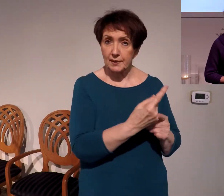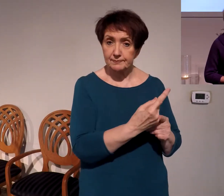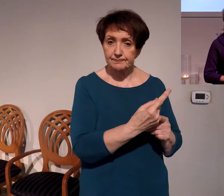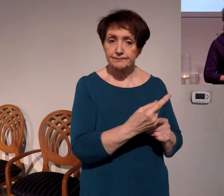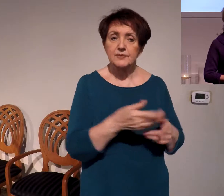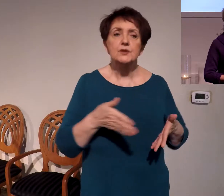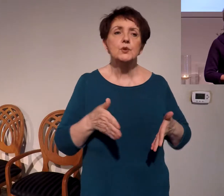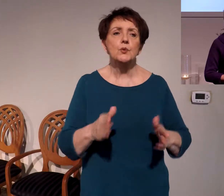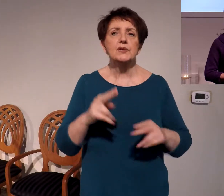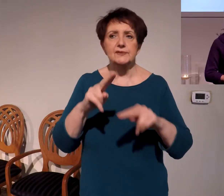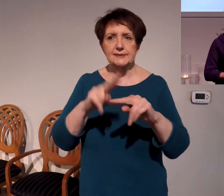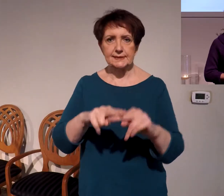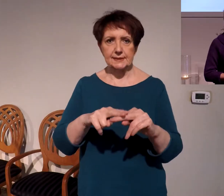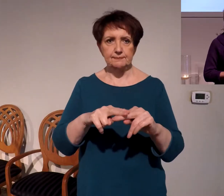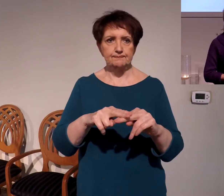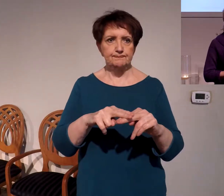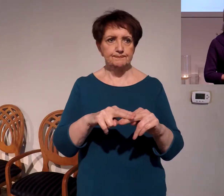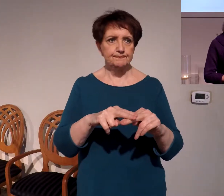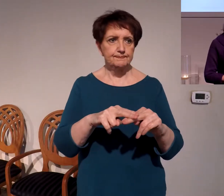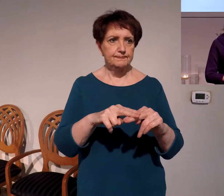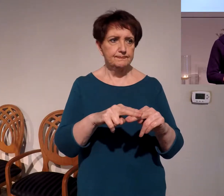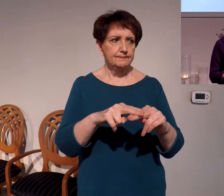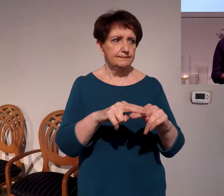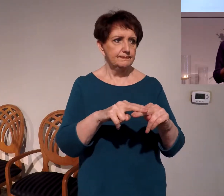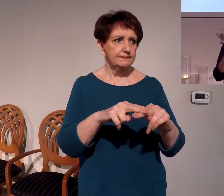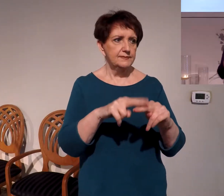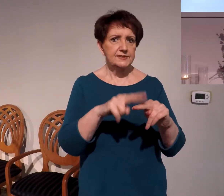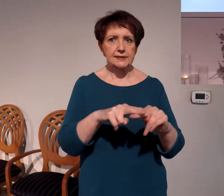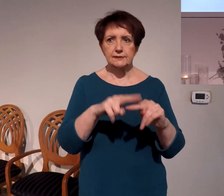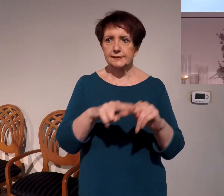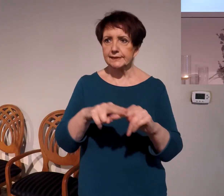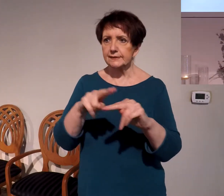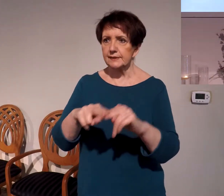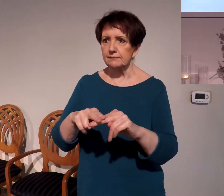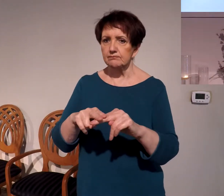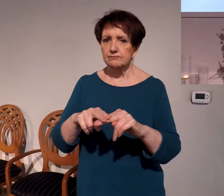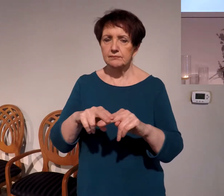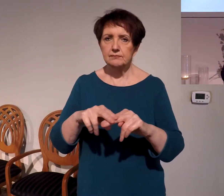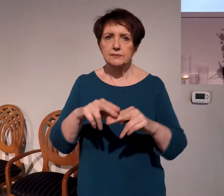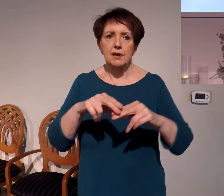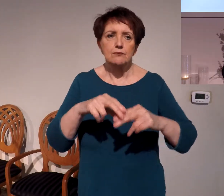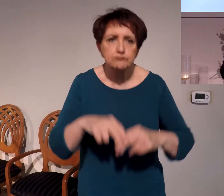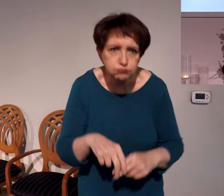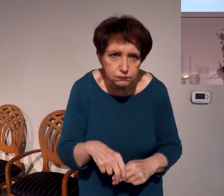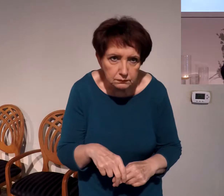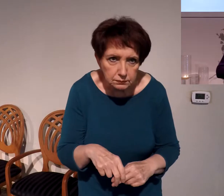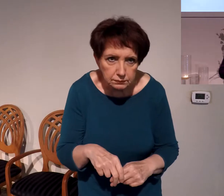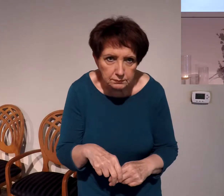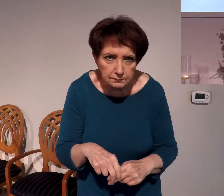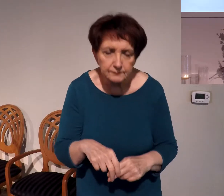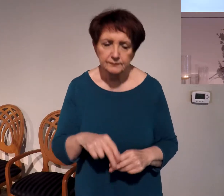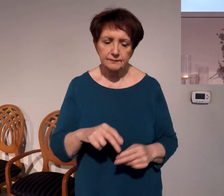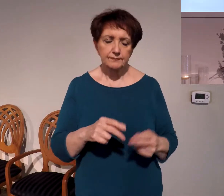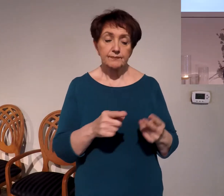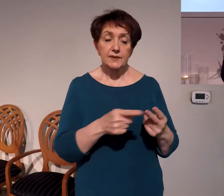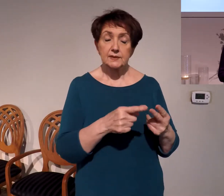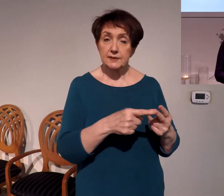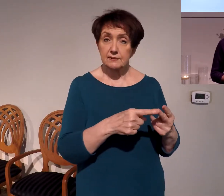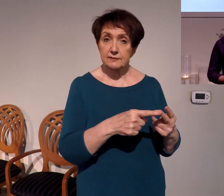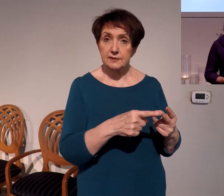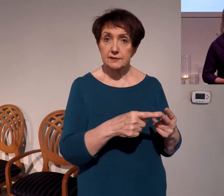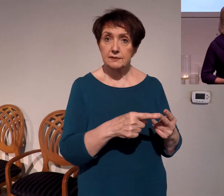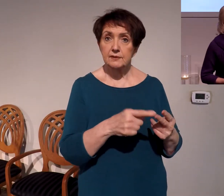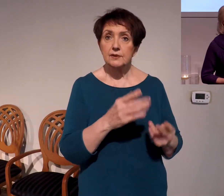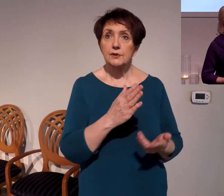sit. Right? Sit, sit, sit, sit, sit, and now sit hunched over. The second reason, we